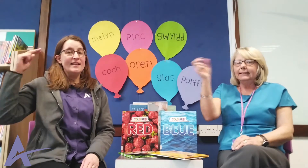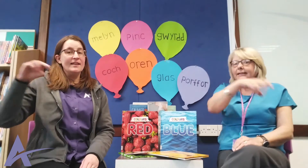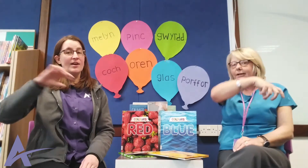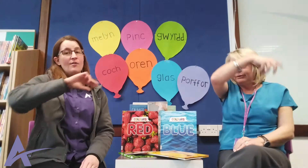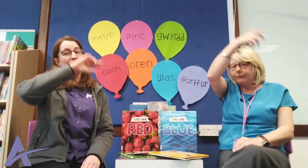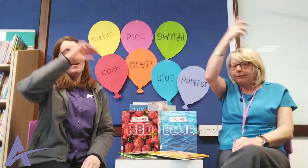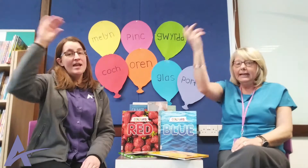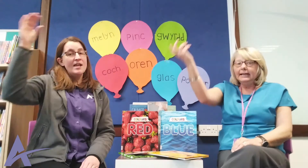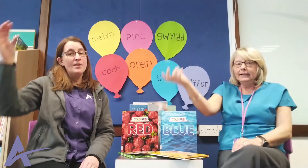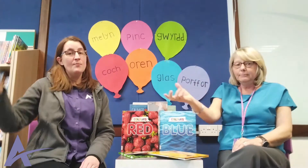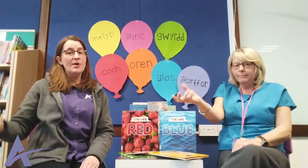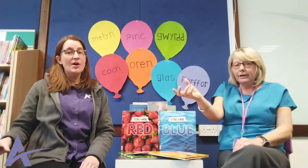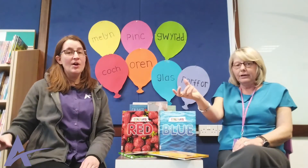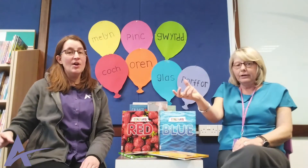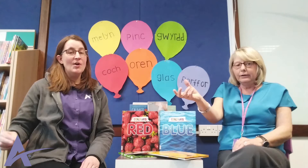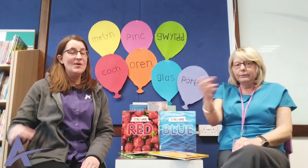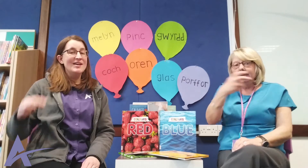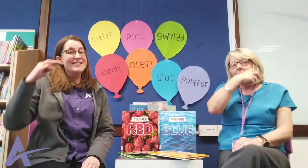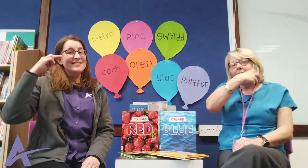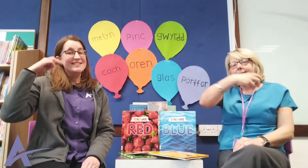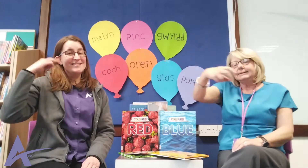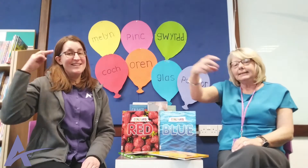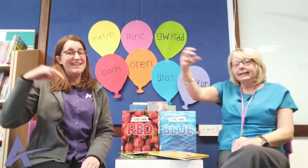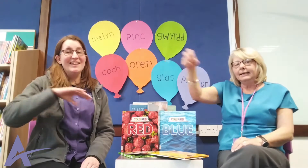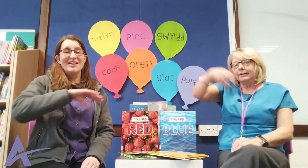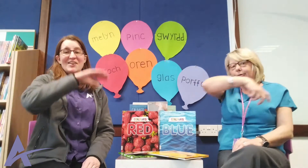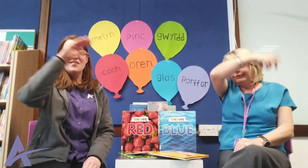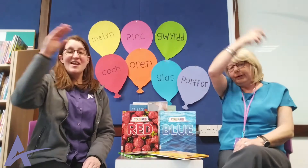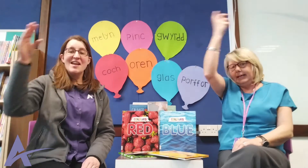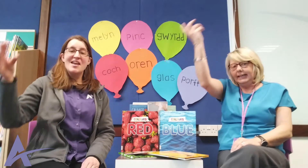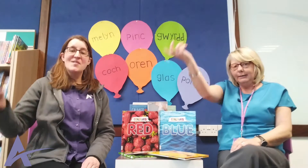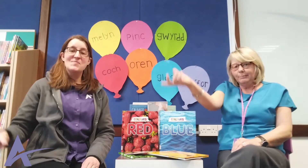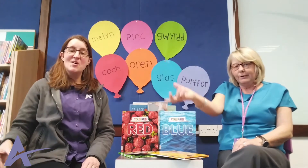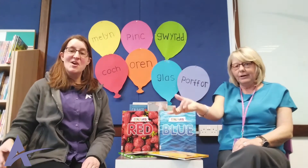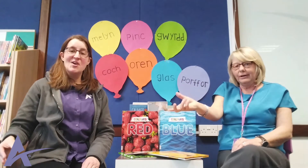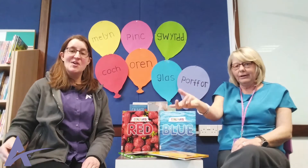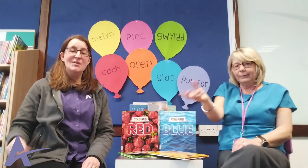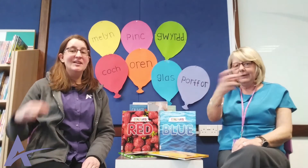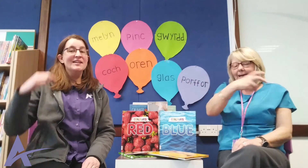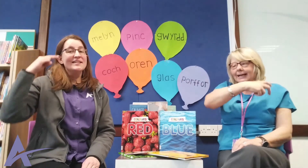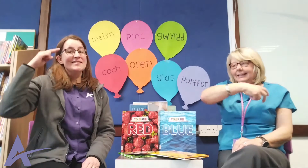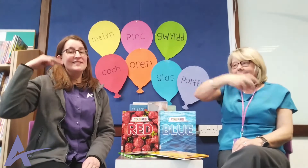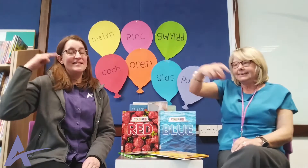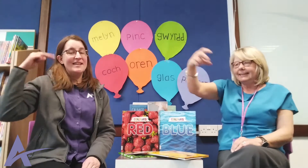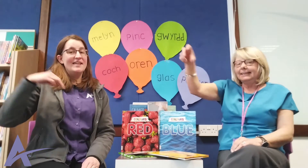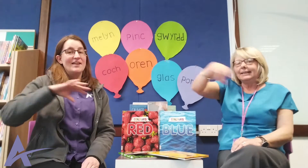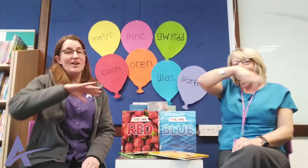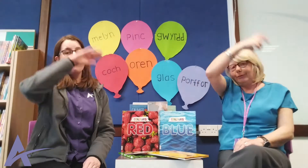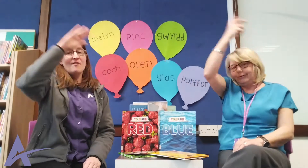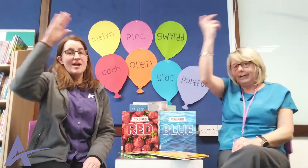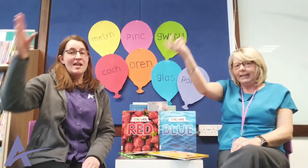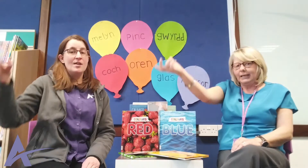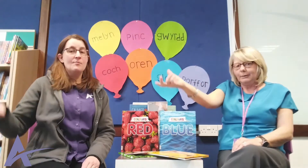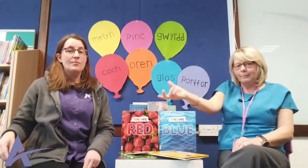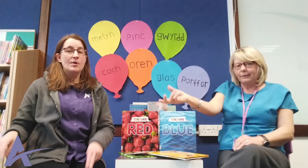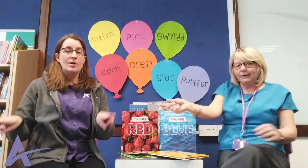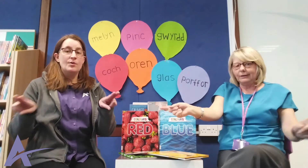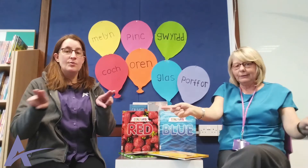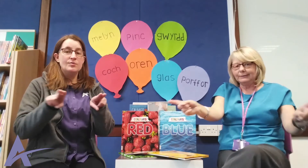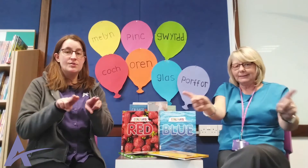a rainbow, sing a rainbow, sing a rainbow